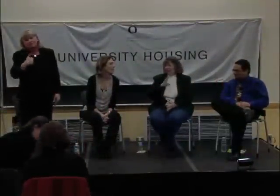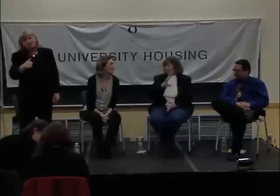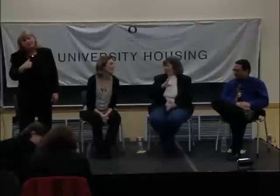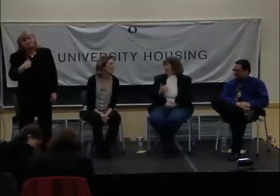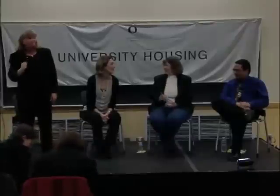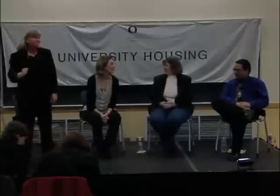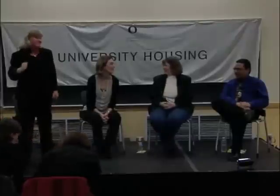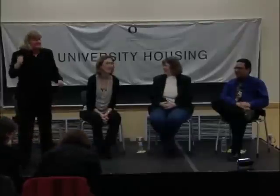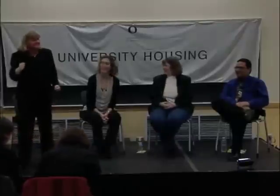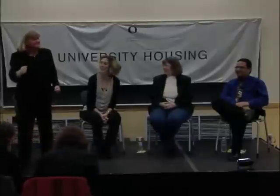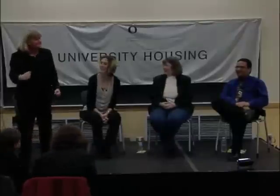Sorry.